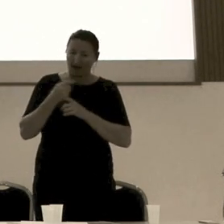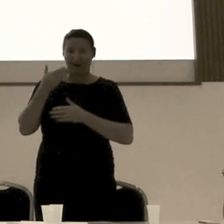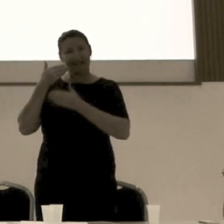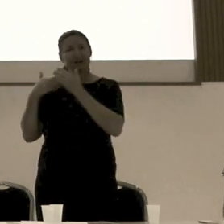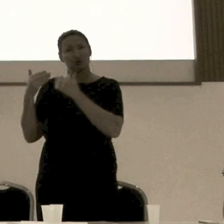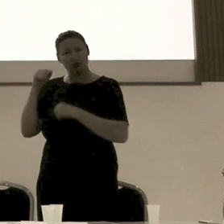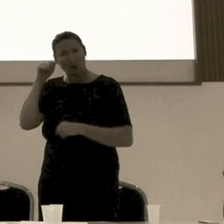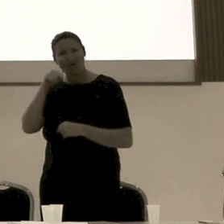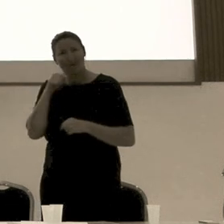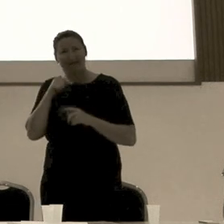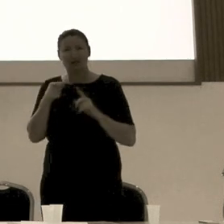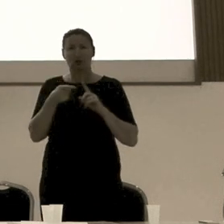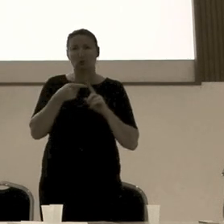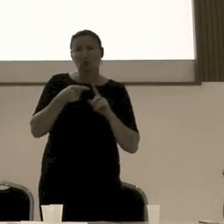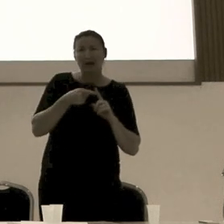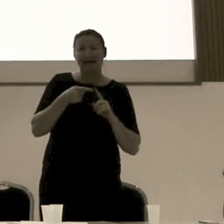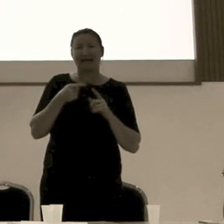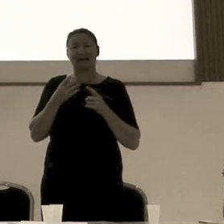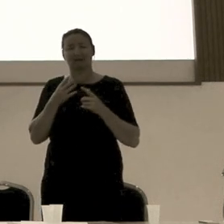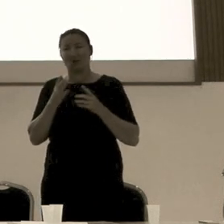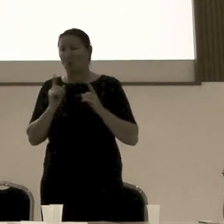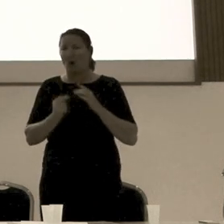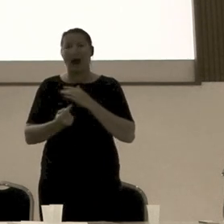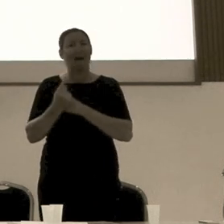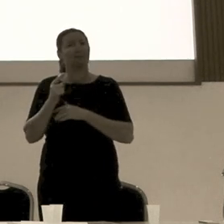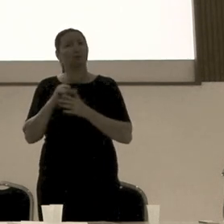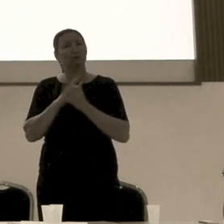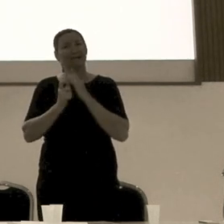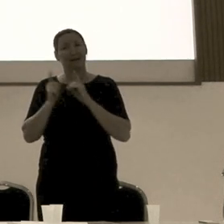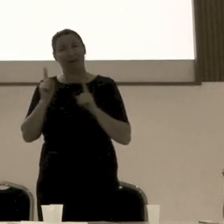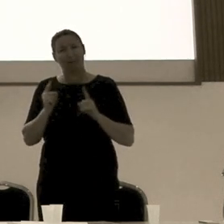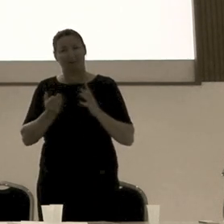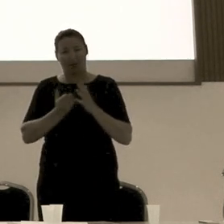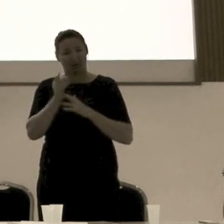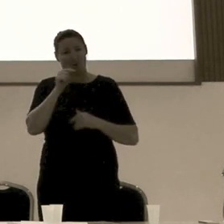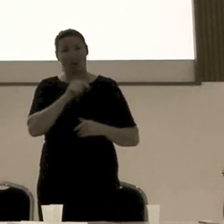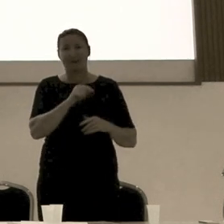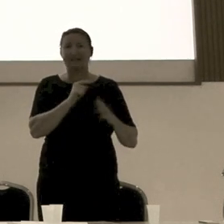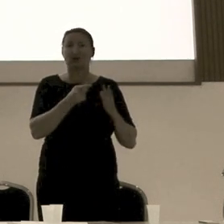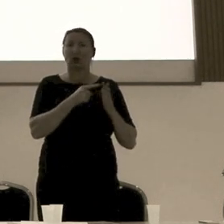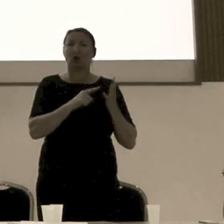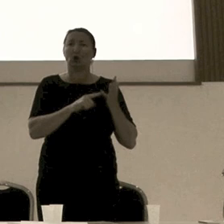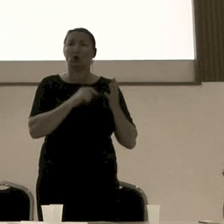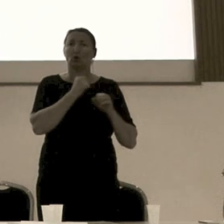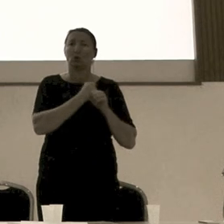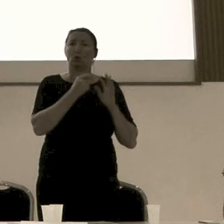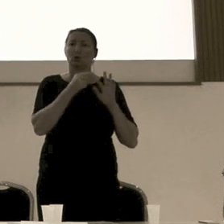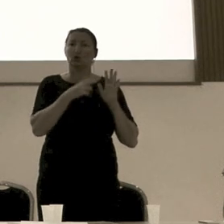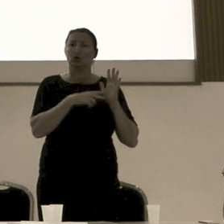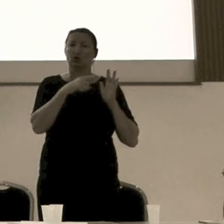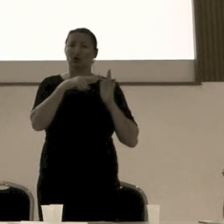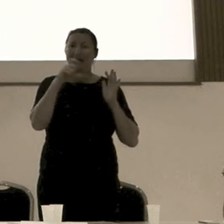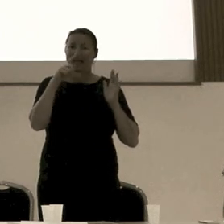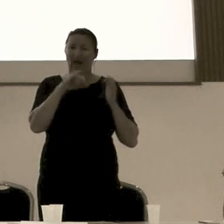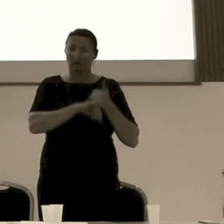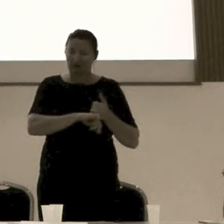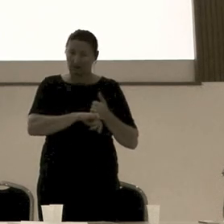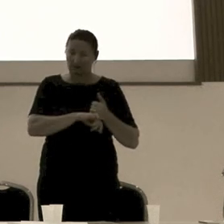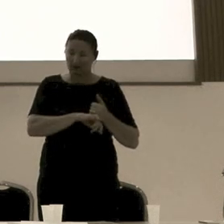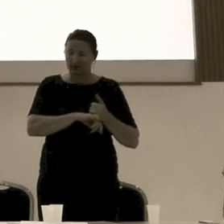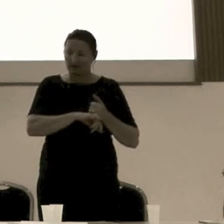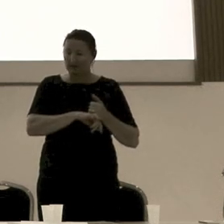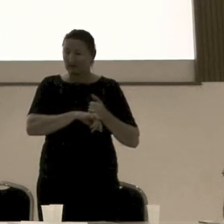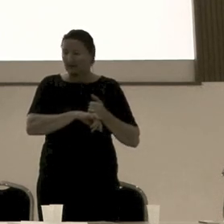current implications of eugenics on disabled and other minority populations. But an issue I think with this project and other efforts